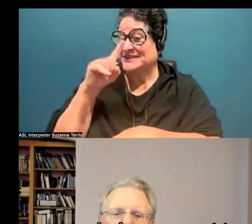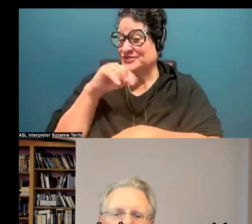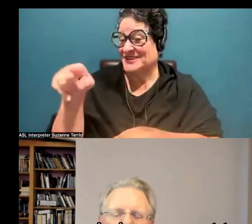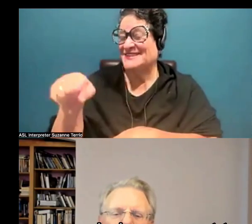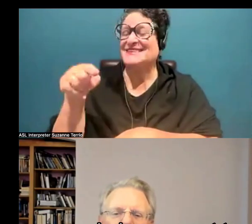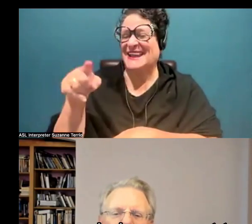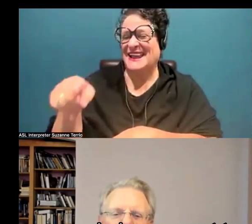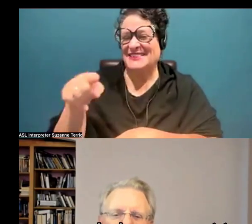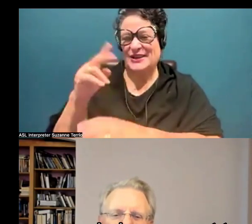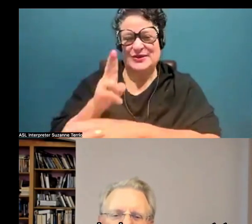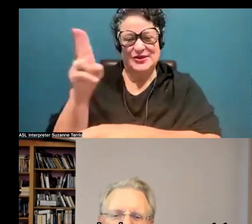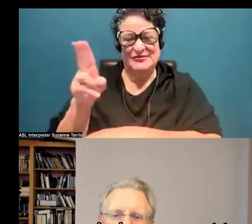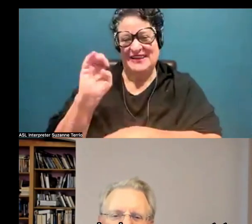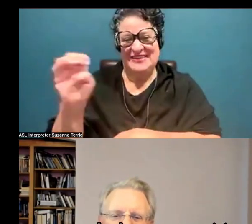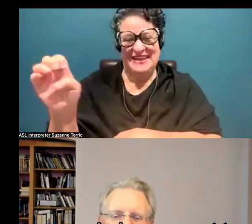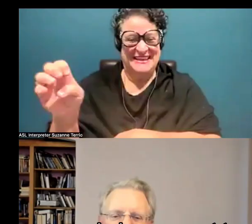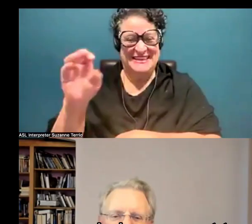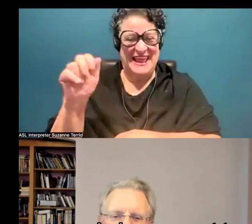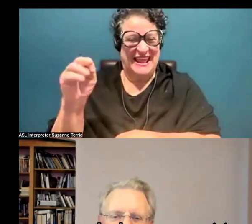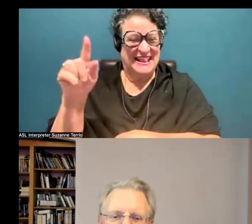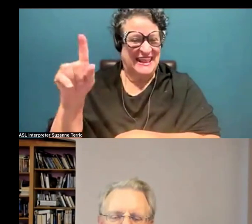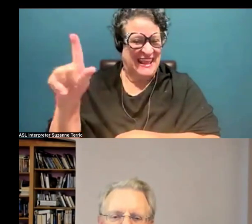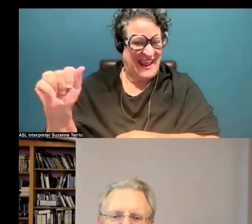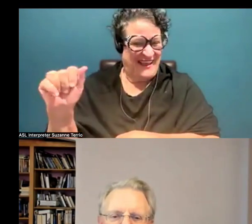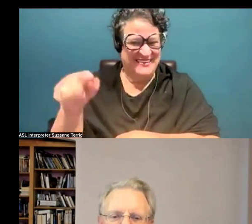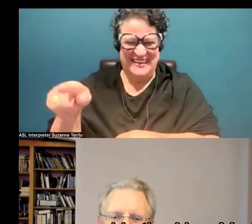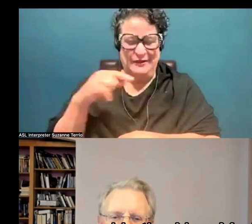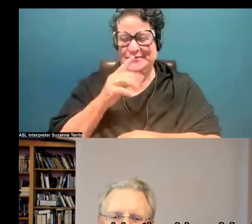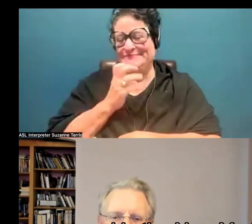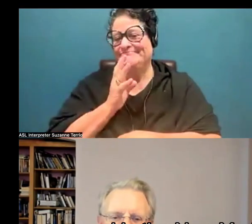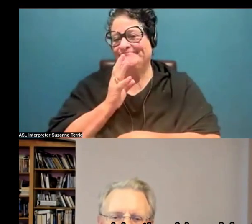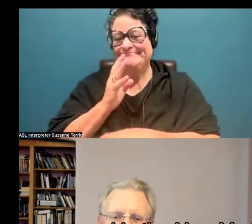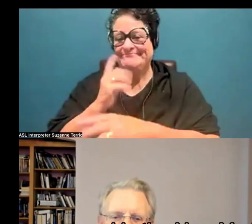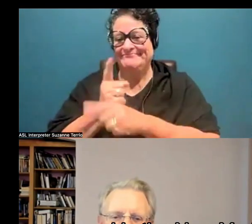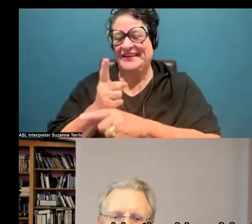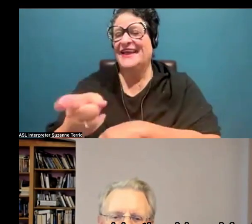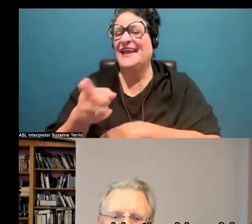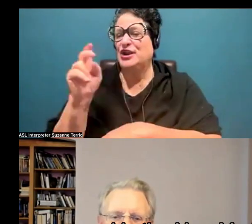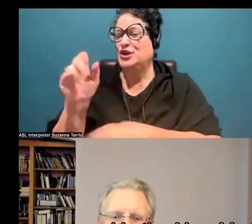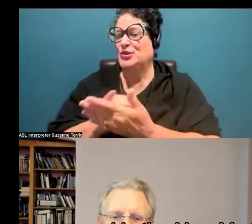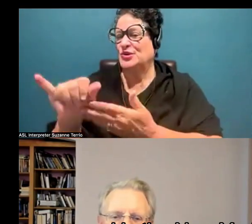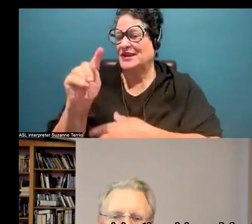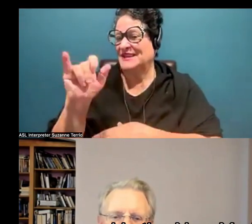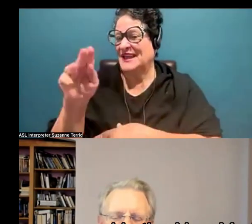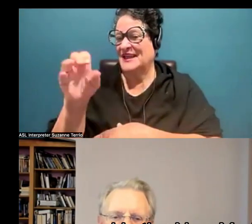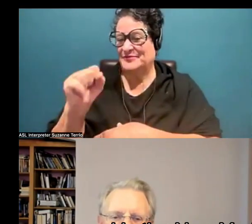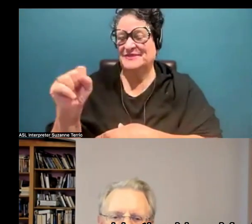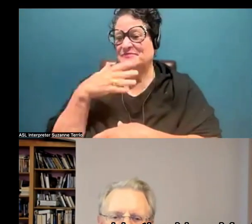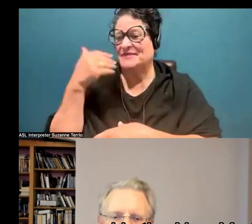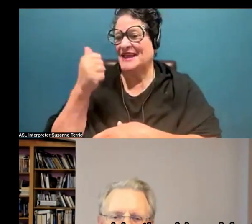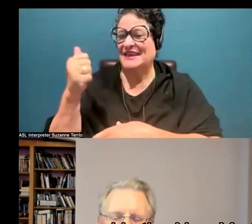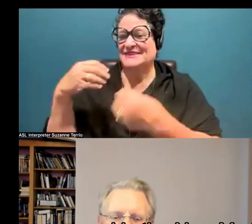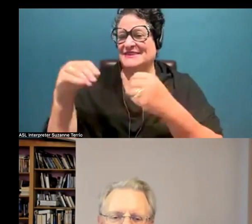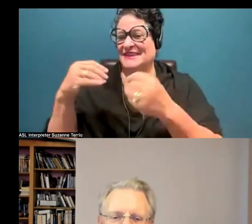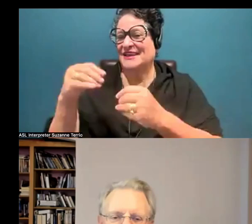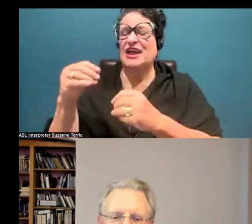Anglia. Yeah. Always want to say Anglia, but no, Anglia, and is the New York Times bestselling author of Wilder Girls,